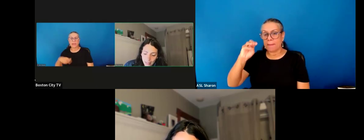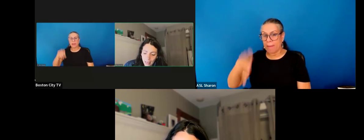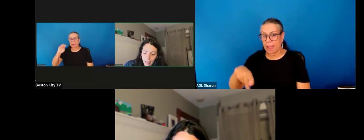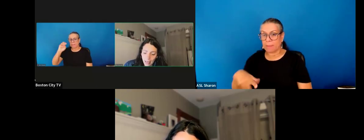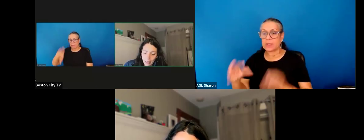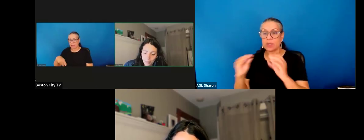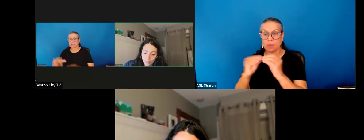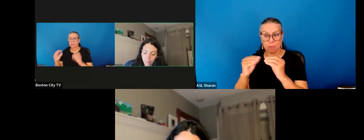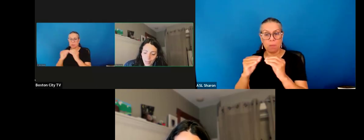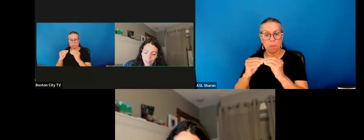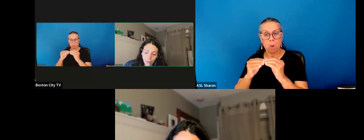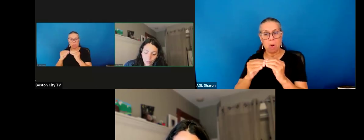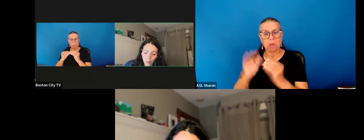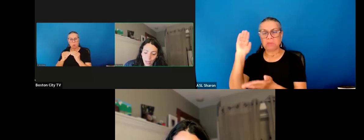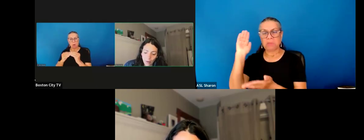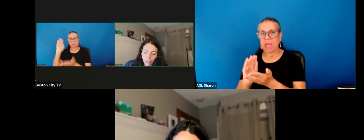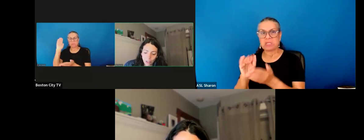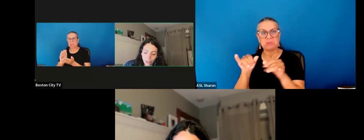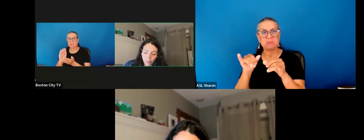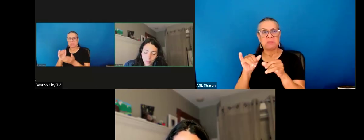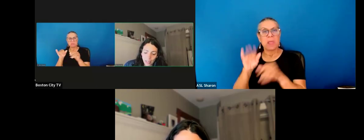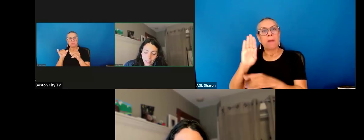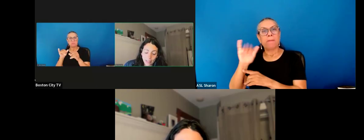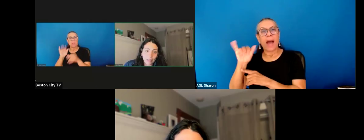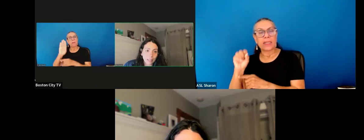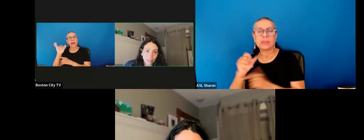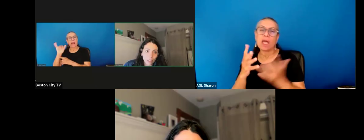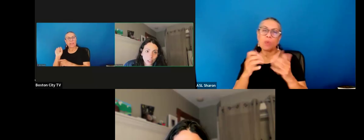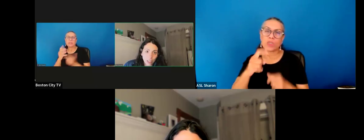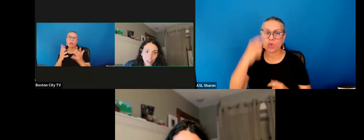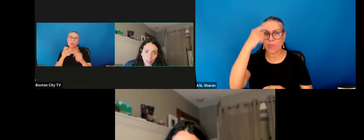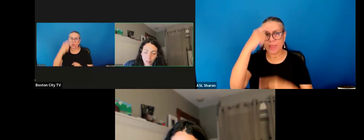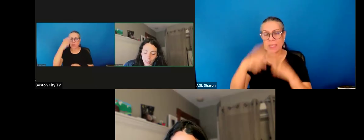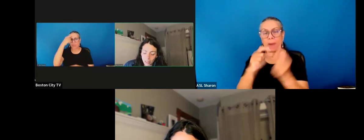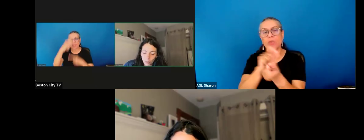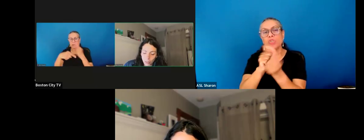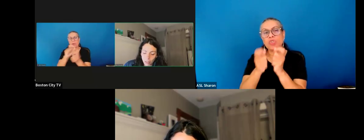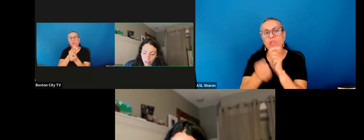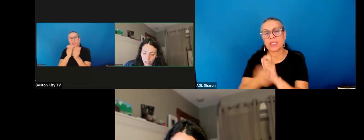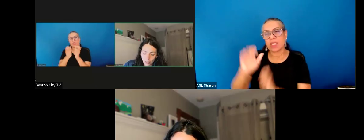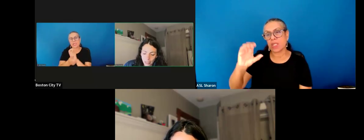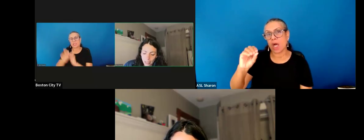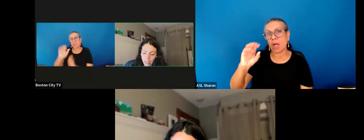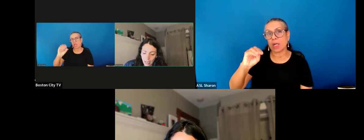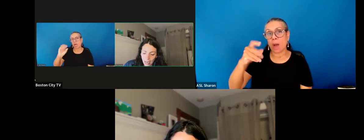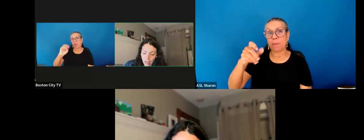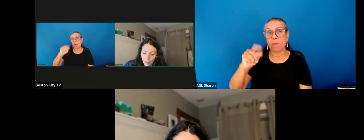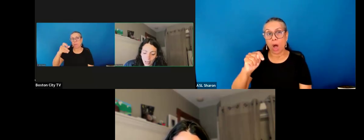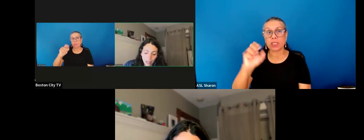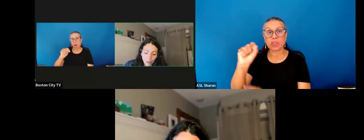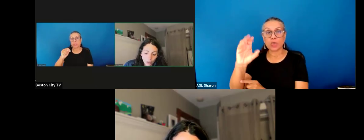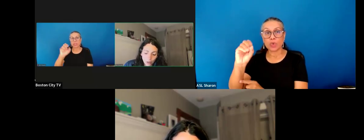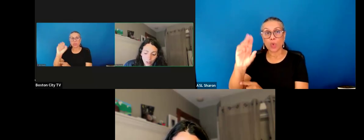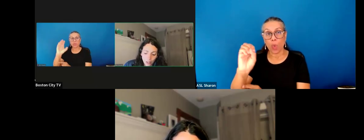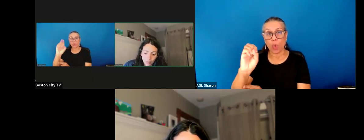bias. And so I would urge BPS to consider changing the way the composite scores are generated. And